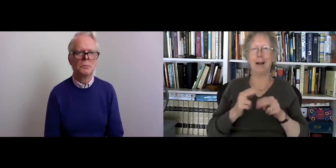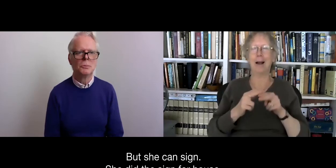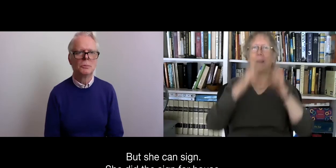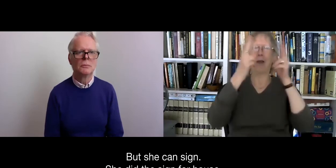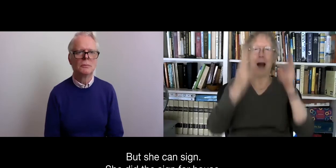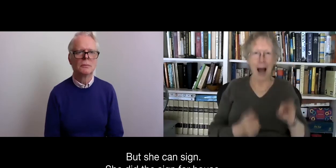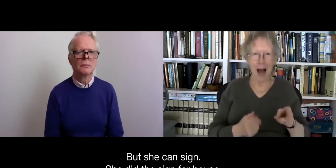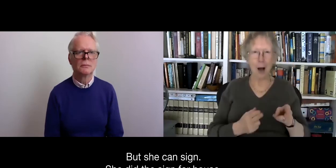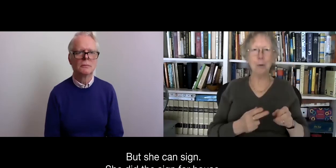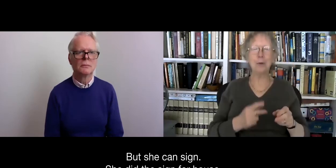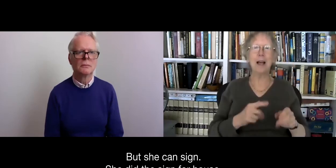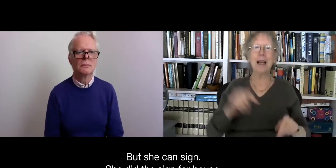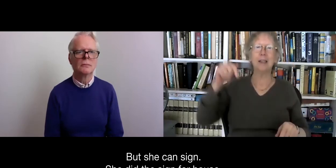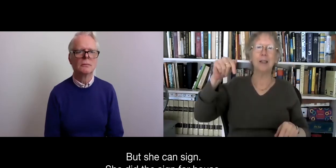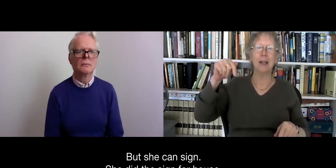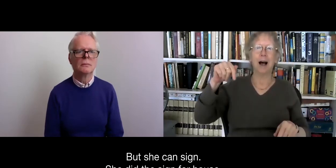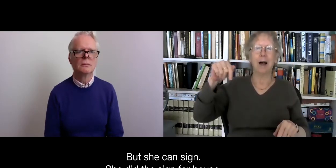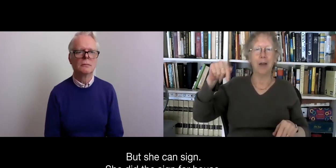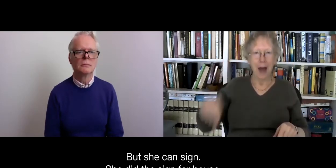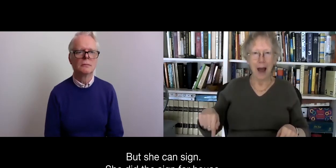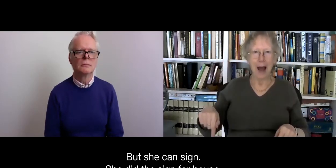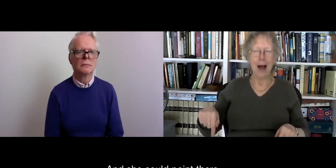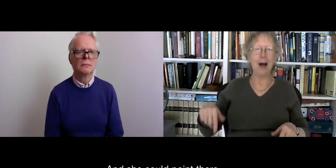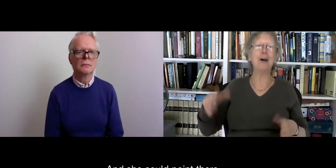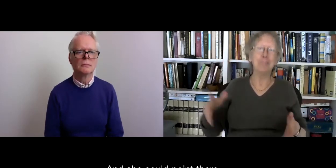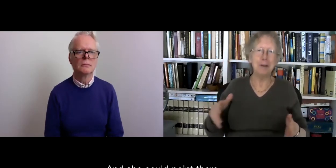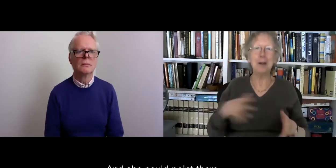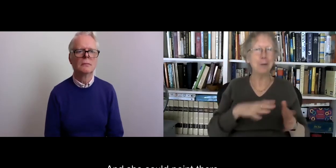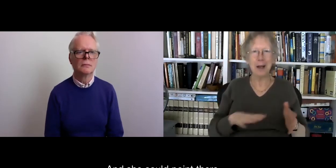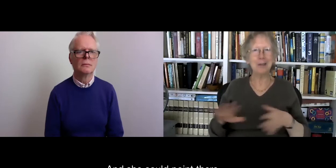But she can sign. She did the sign for house, and she could point there,